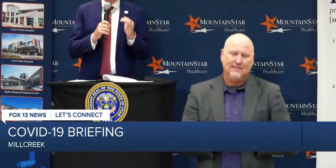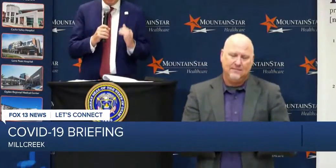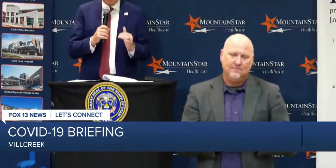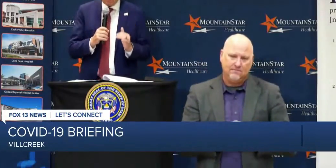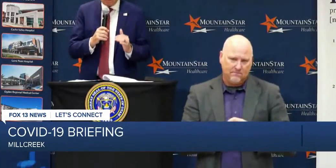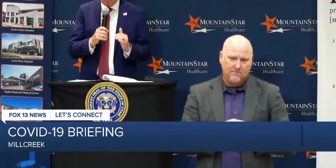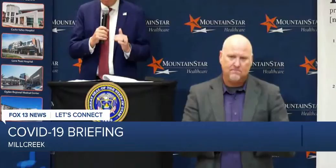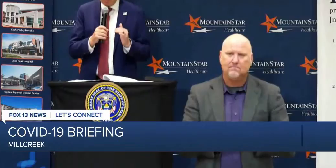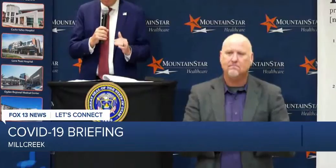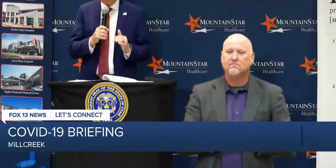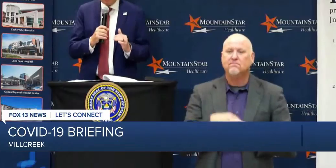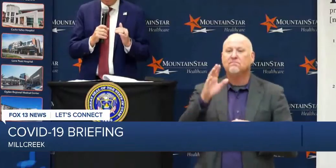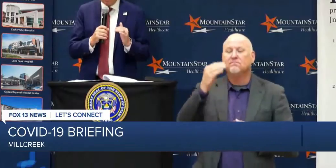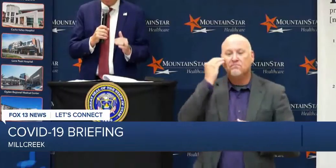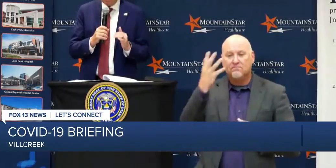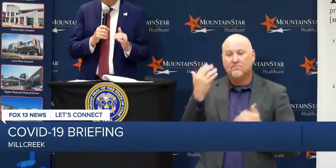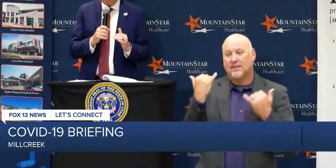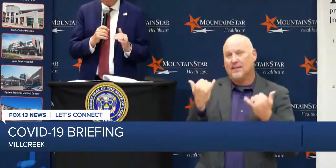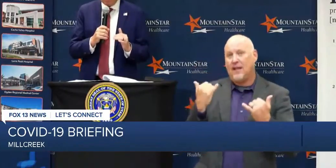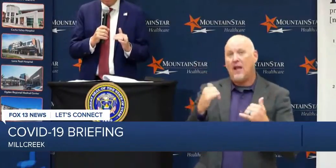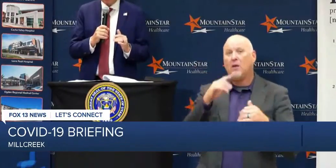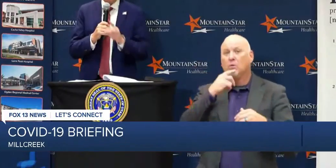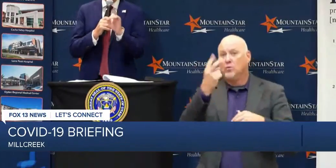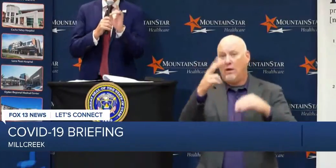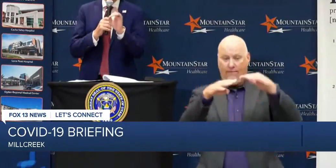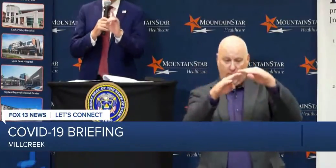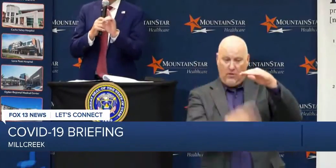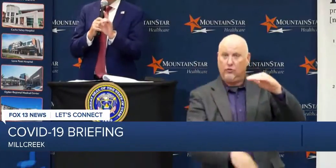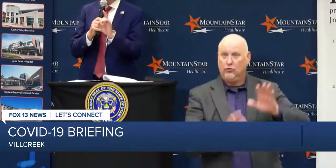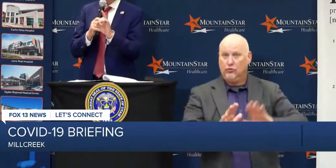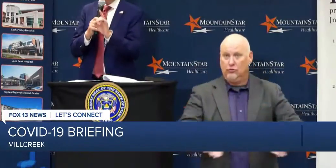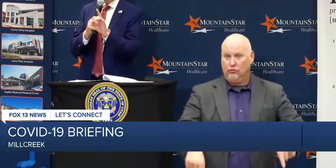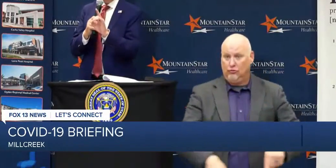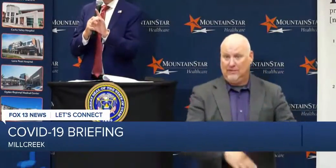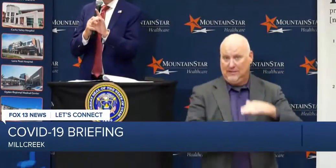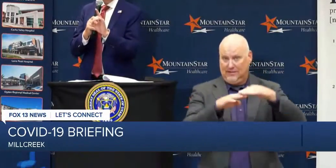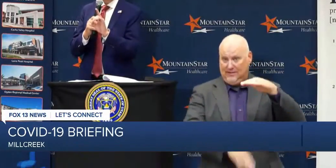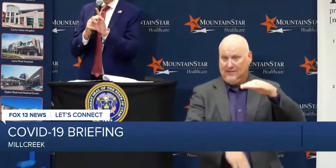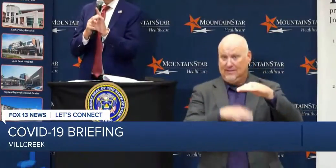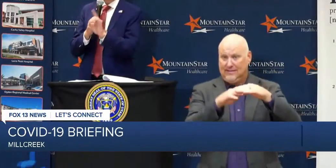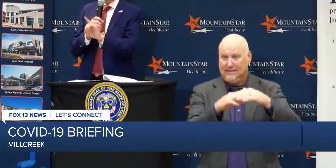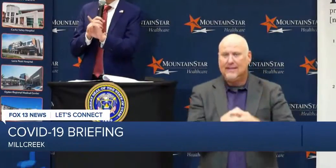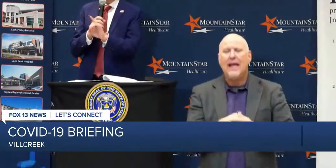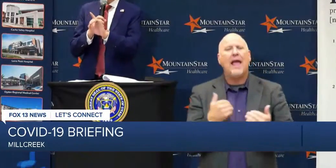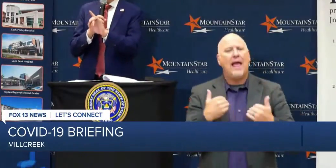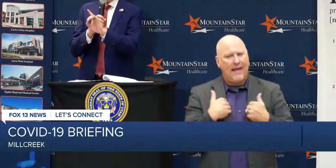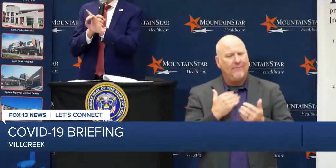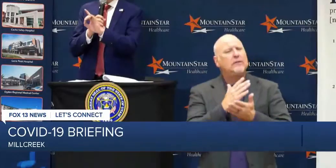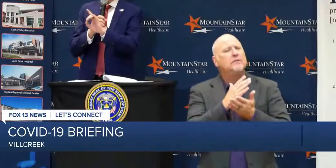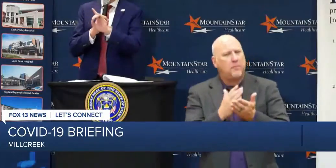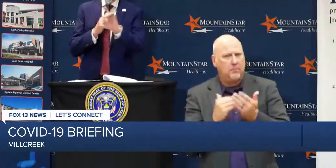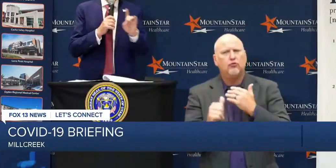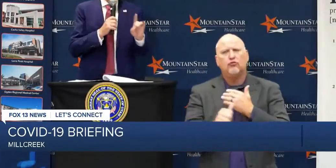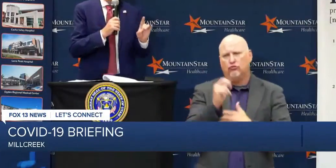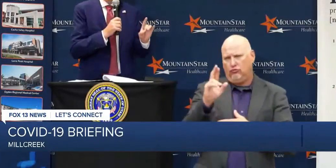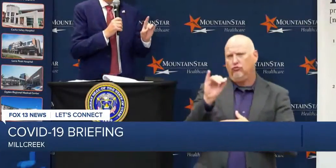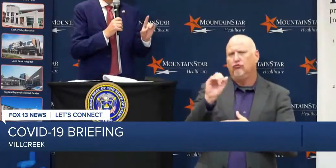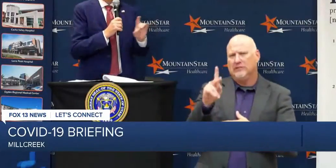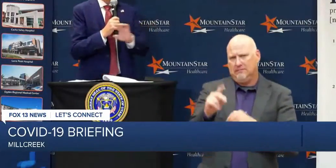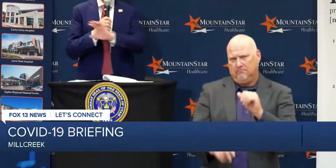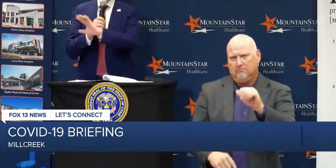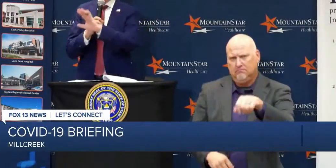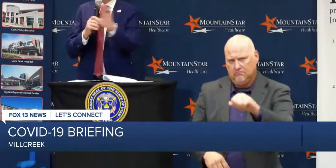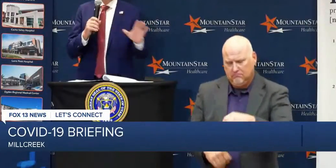Though there is some risk to children under the age of 12, and actually before I get there, interesting thing, you